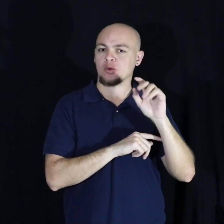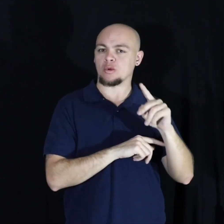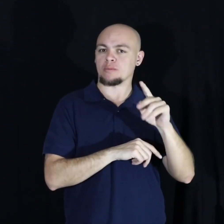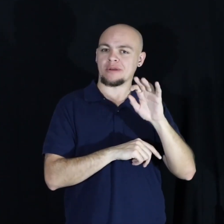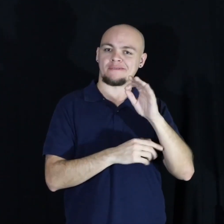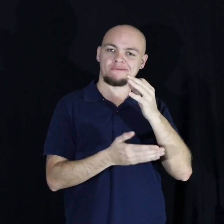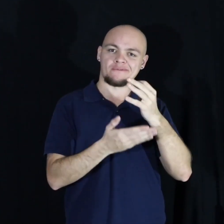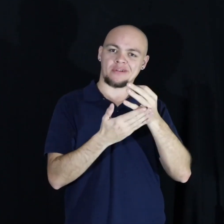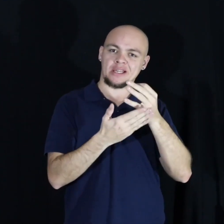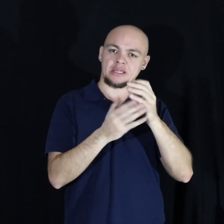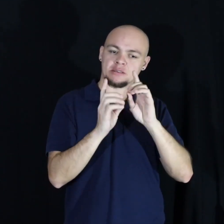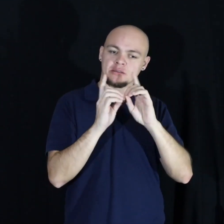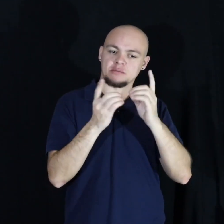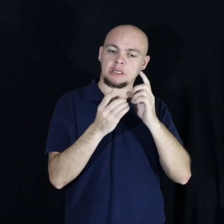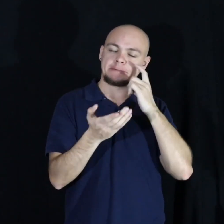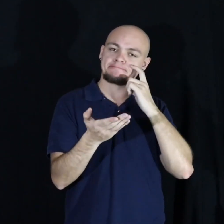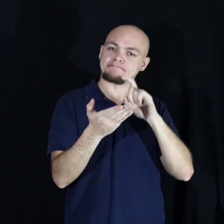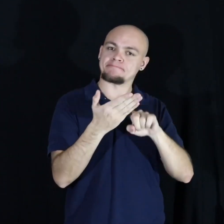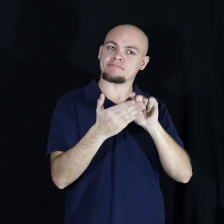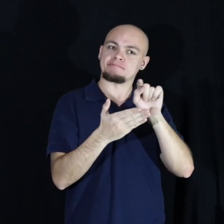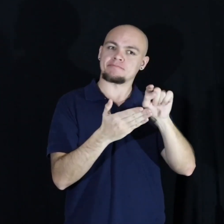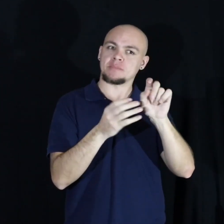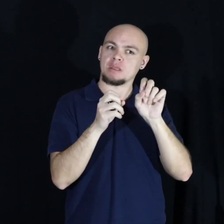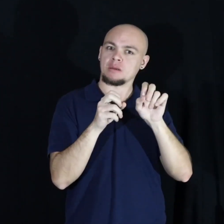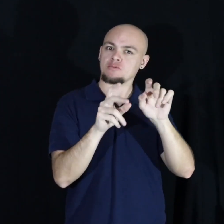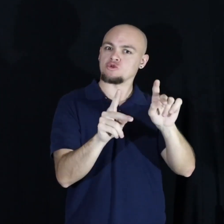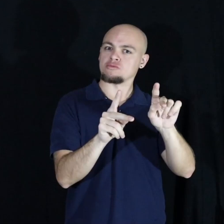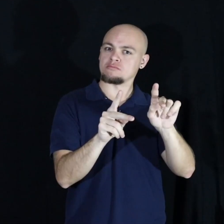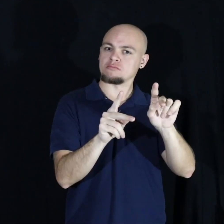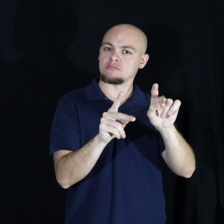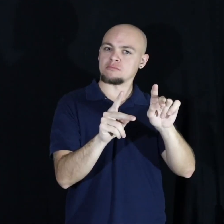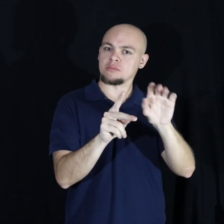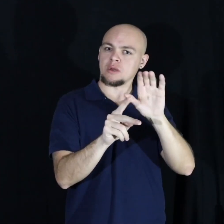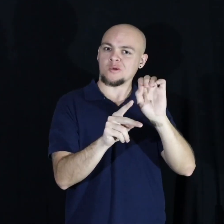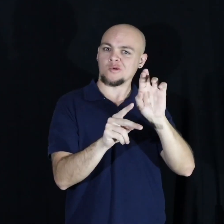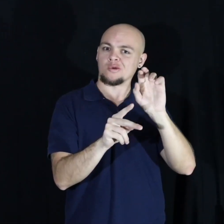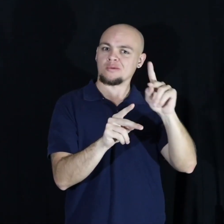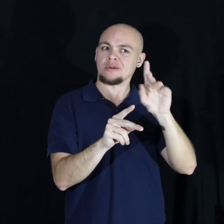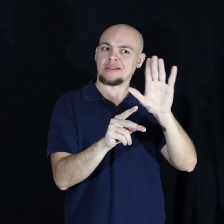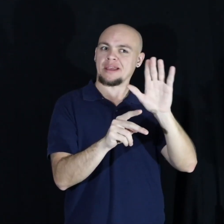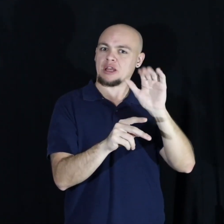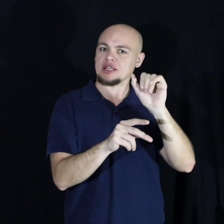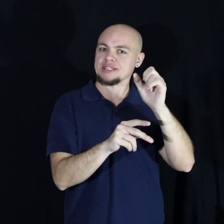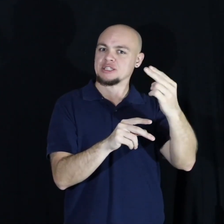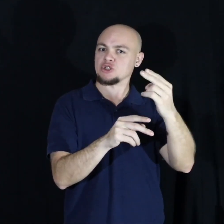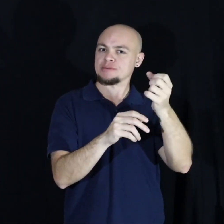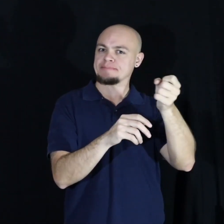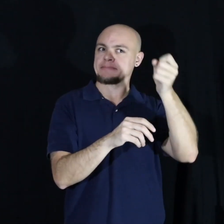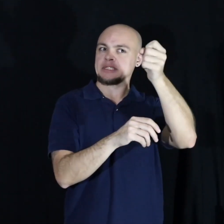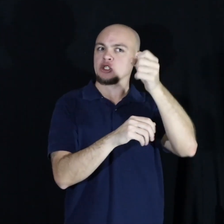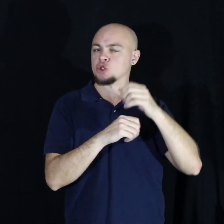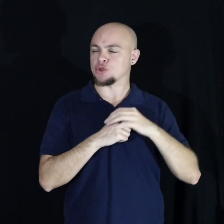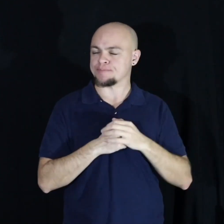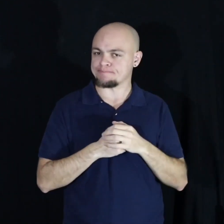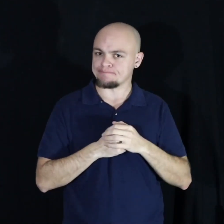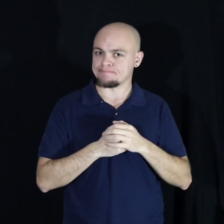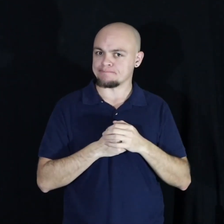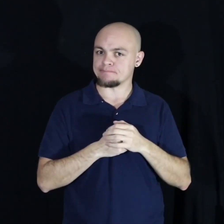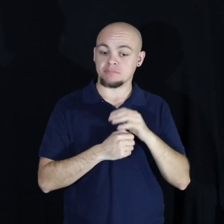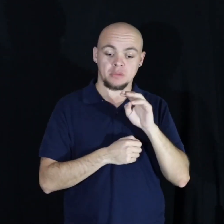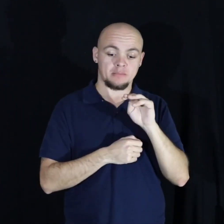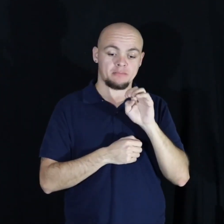I recognized an opportunity to improve the corporate cash position. Well, I wrote a